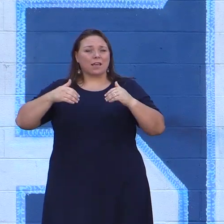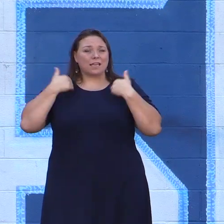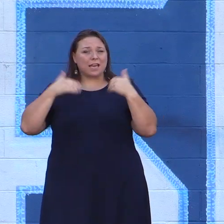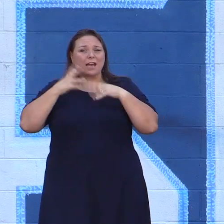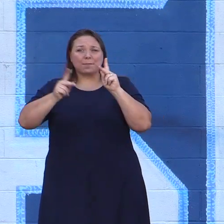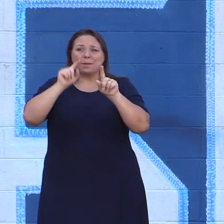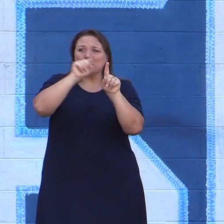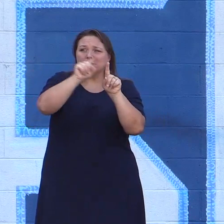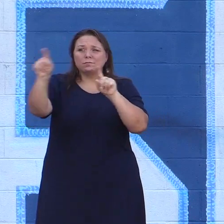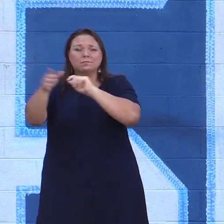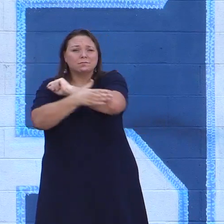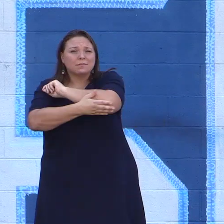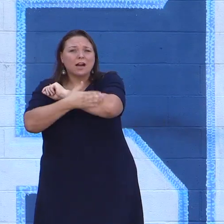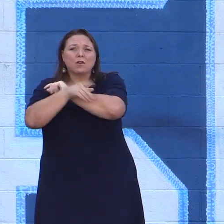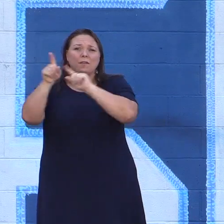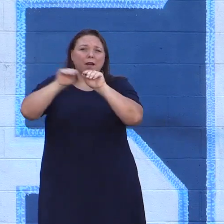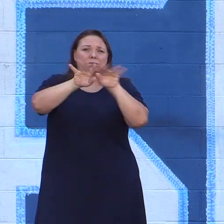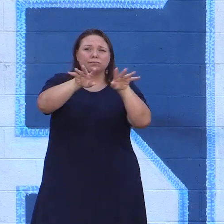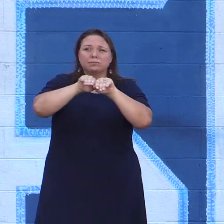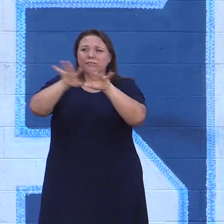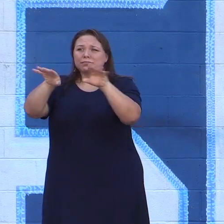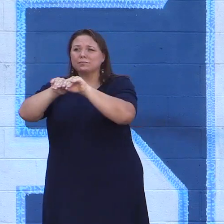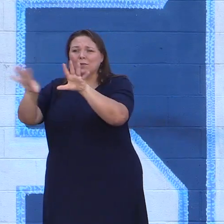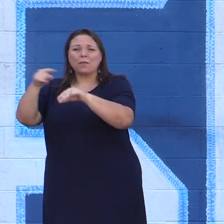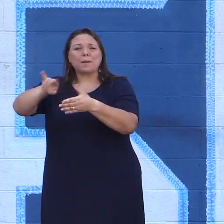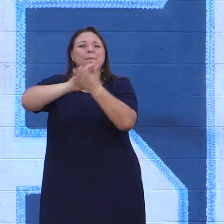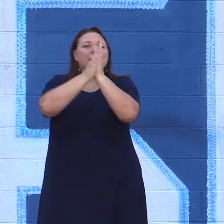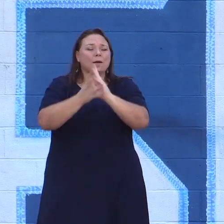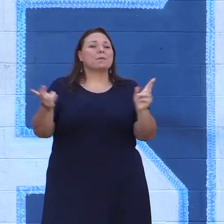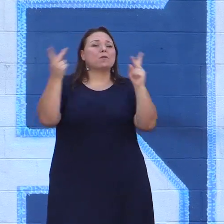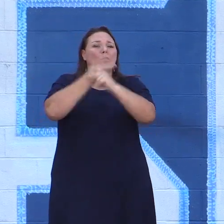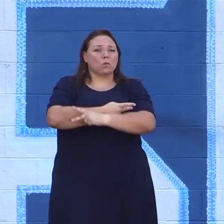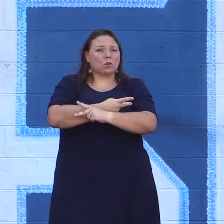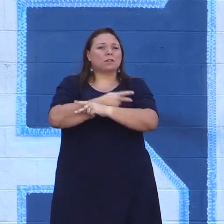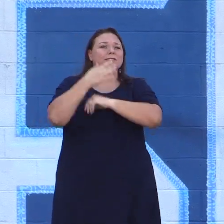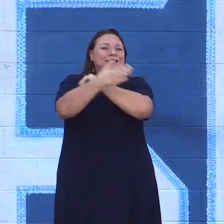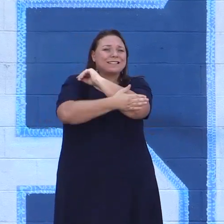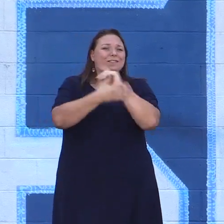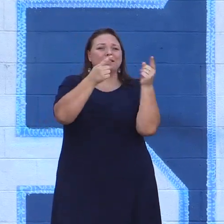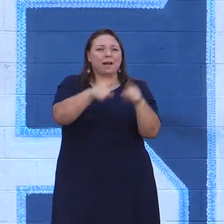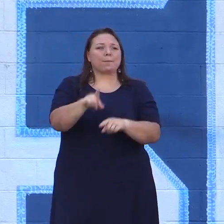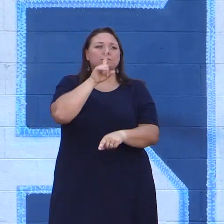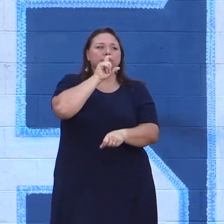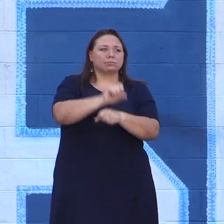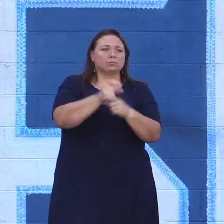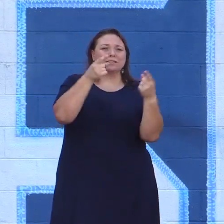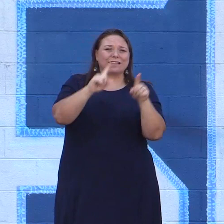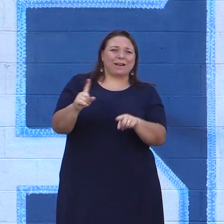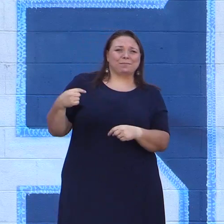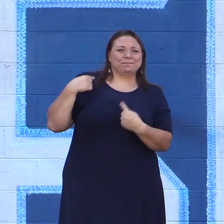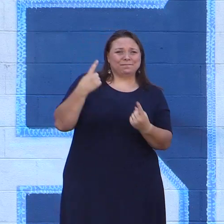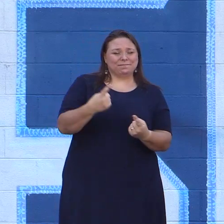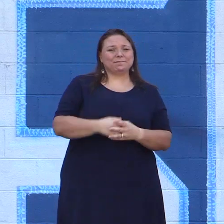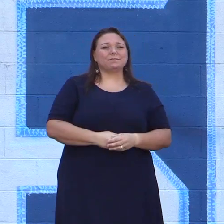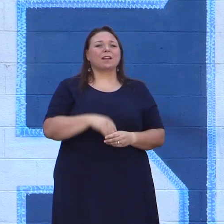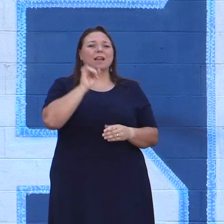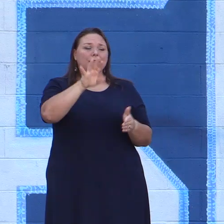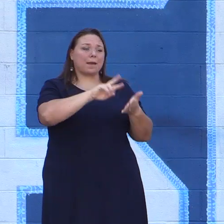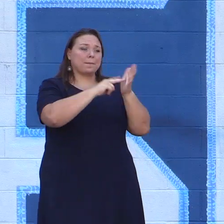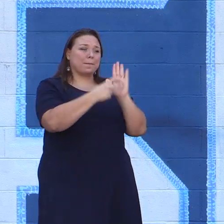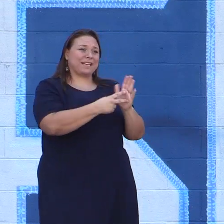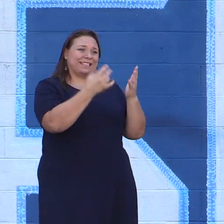rural areas, those would be the worst counties in the state, and that is, frankly, what has happened. It led to